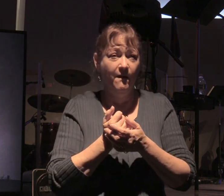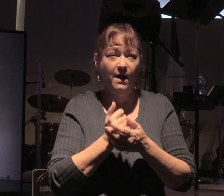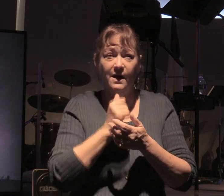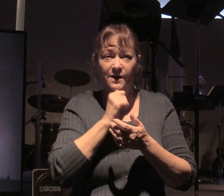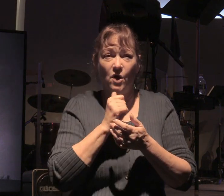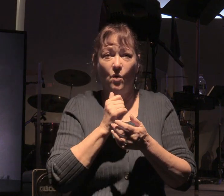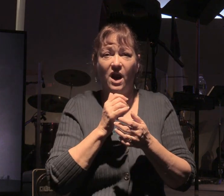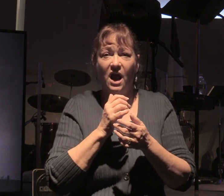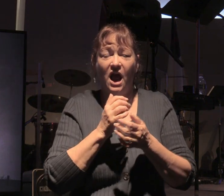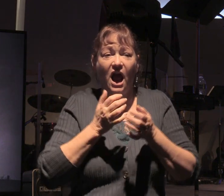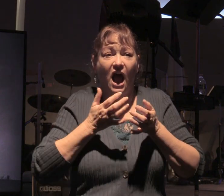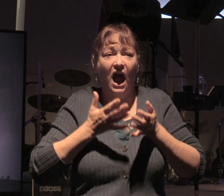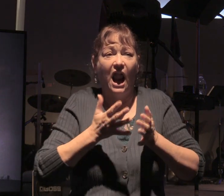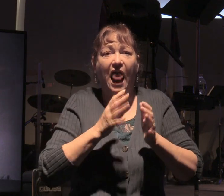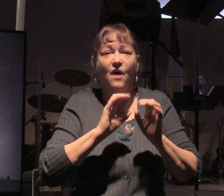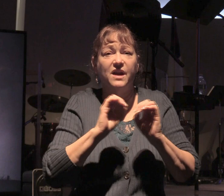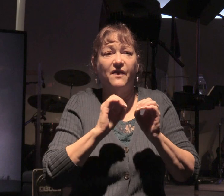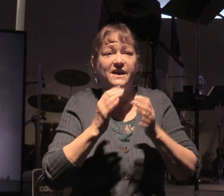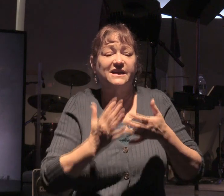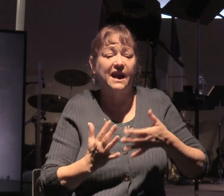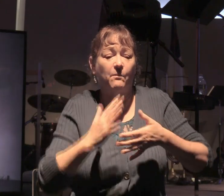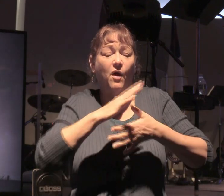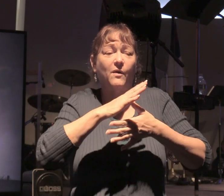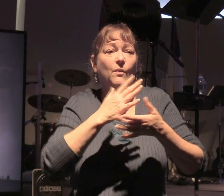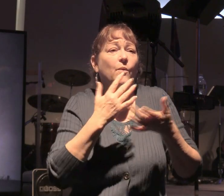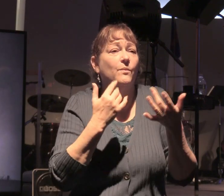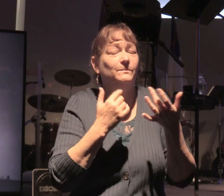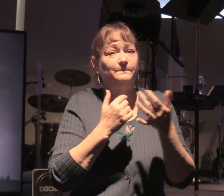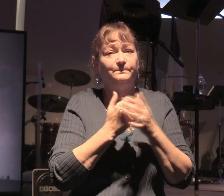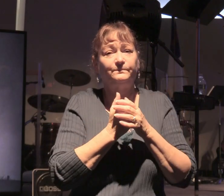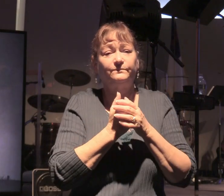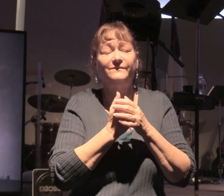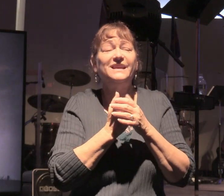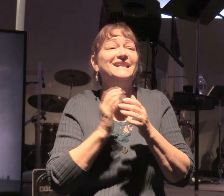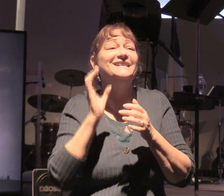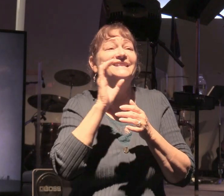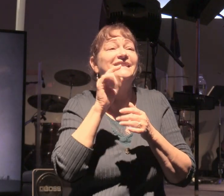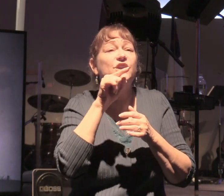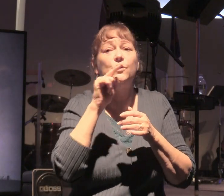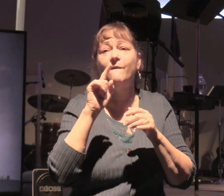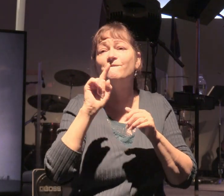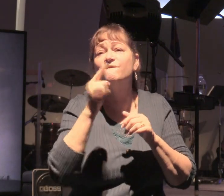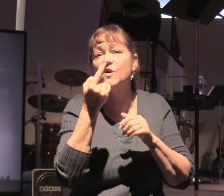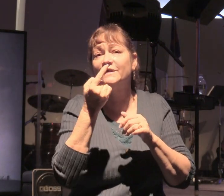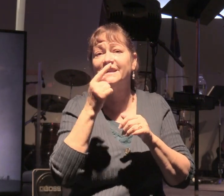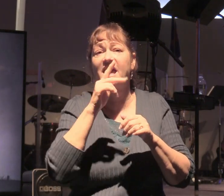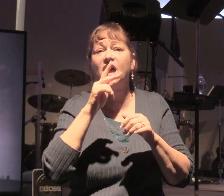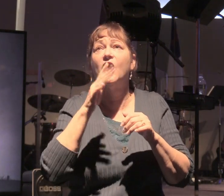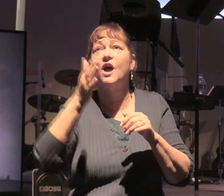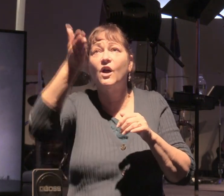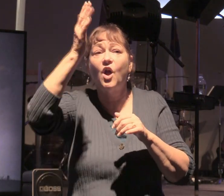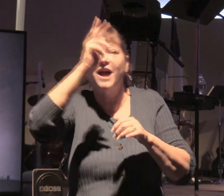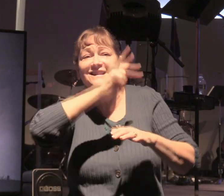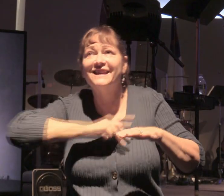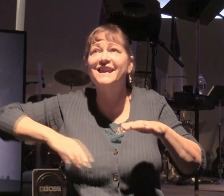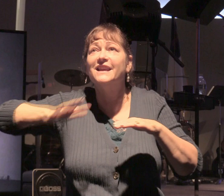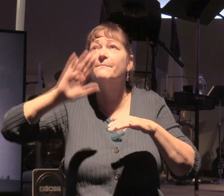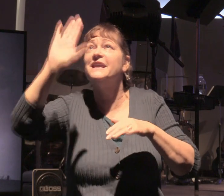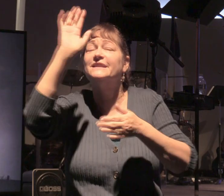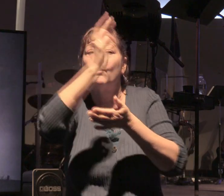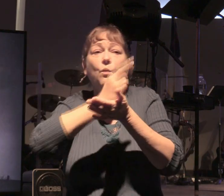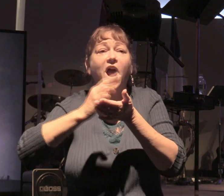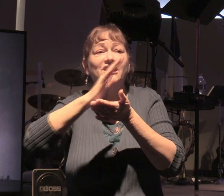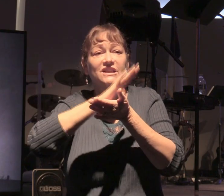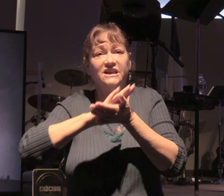Don't let anything else take priority over what I'm about to say. Seek ye first the kingdom of God and his